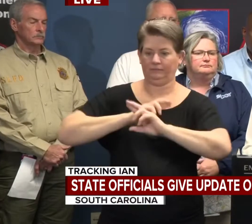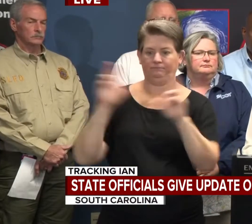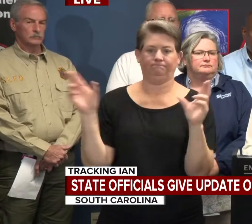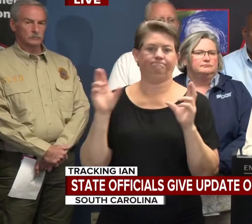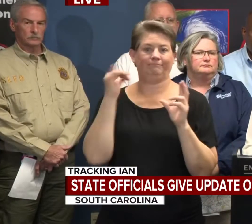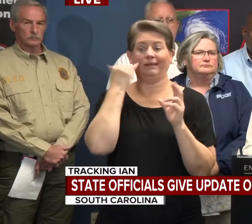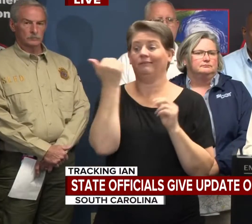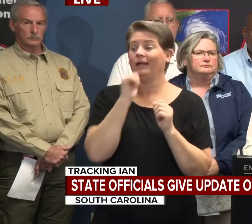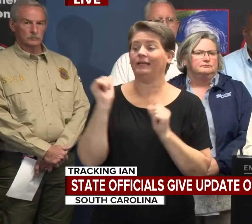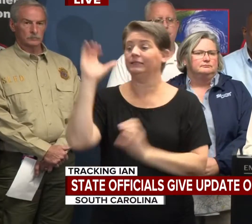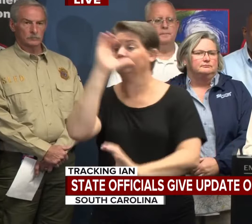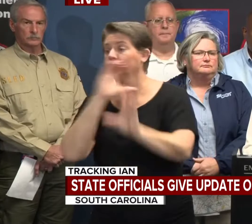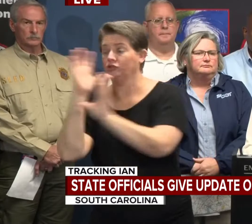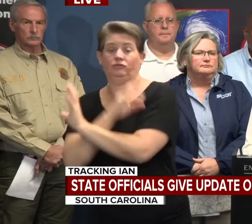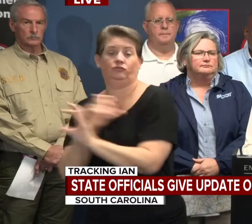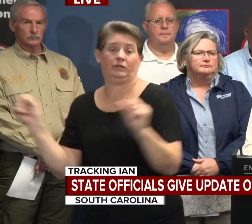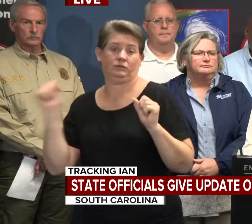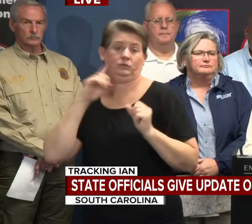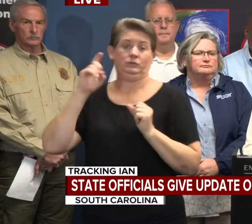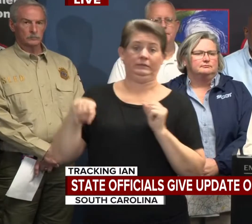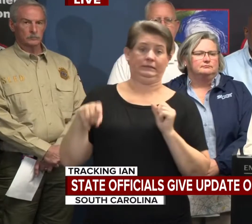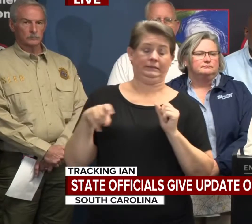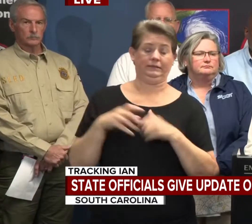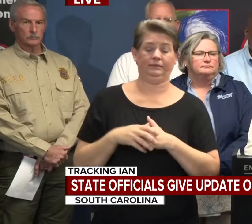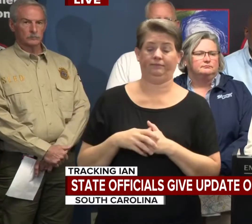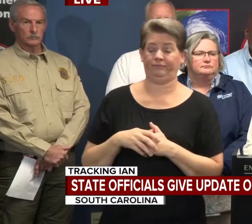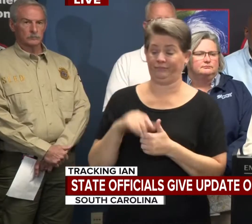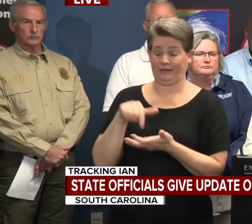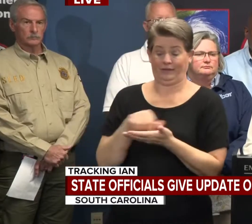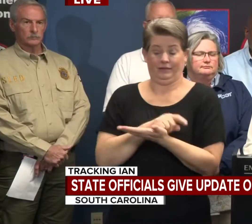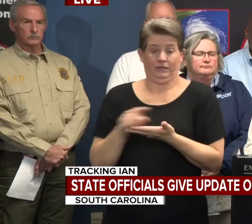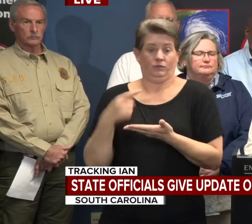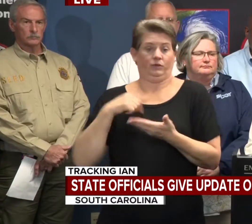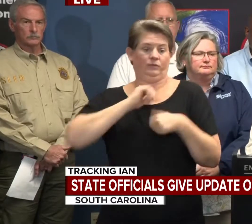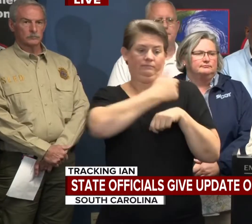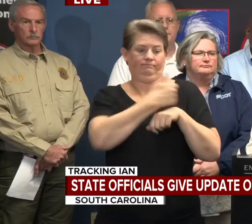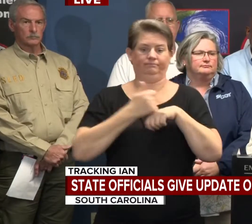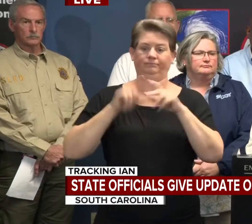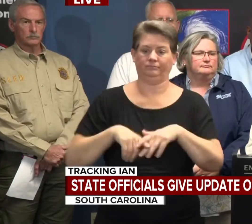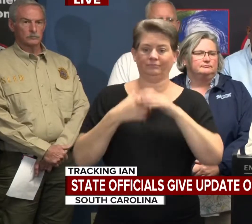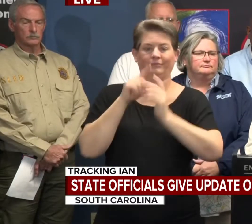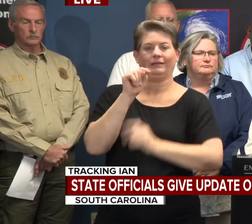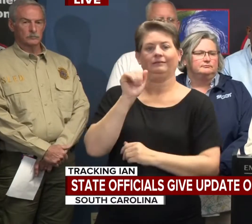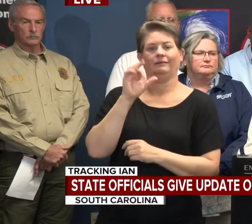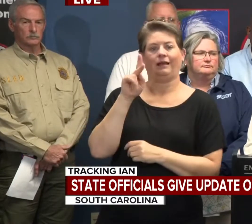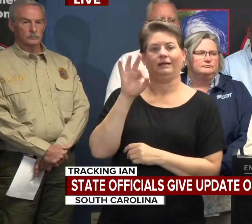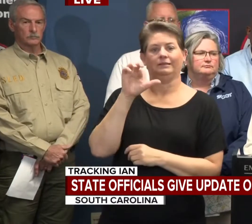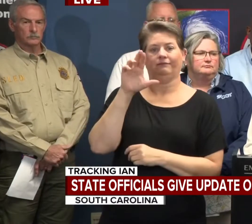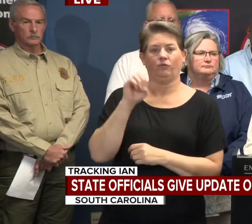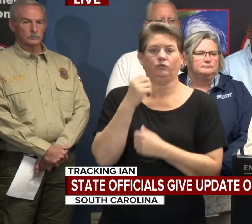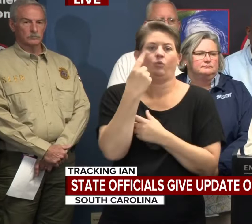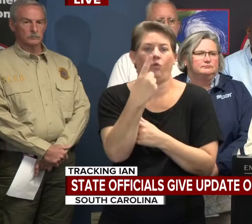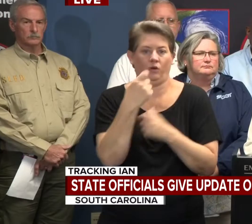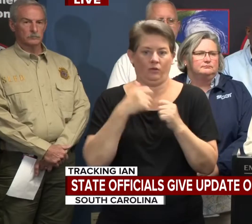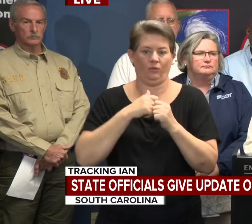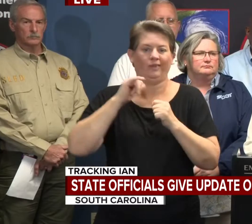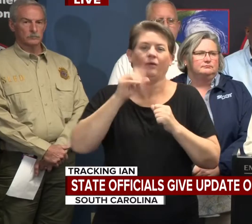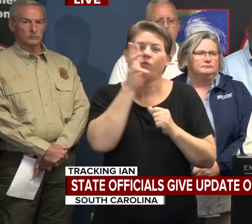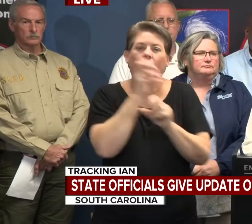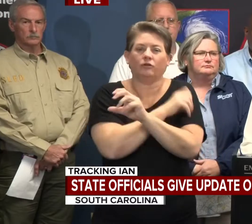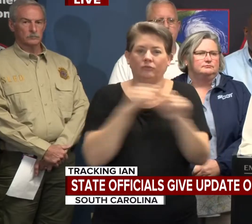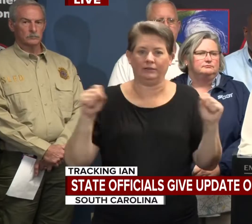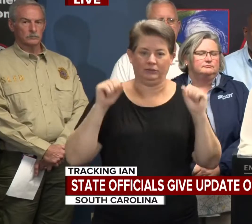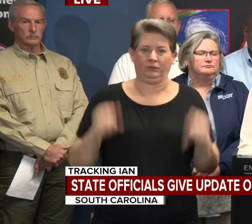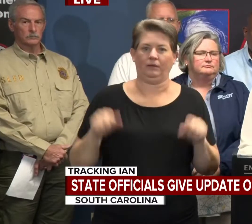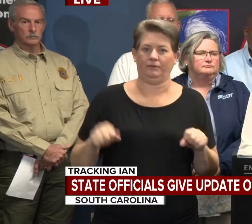and rescue efforts be needed. Earlier this week, we mobilized Task Force 1 with collapse and water rescue capability